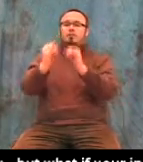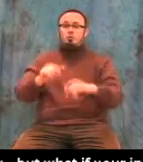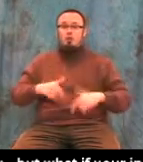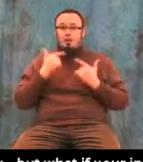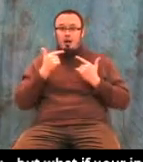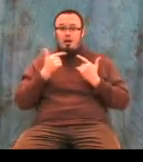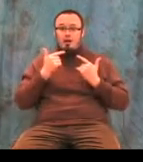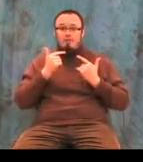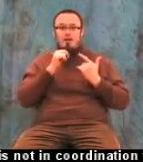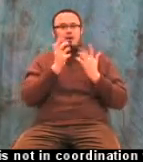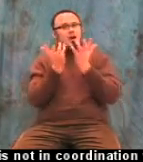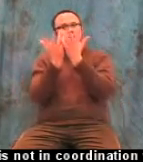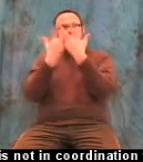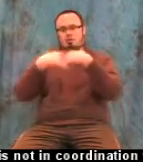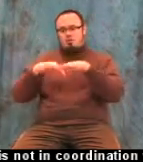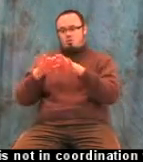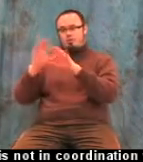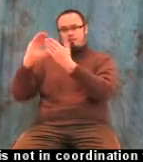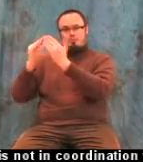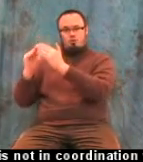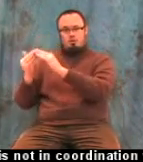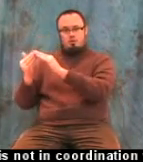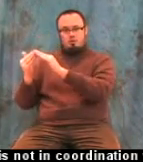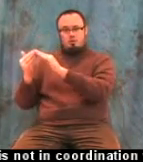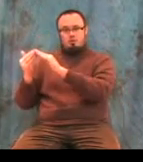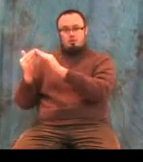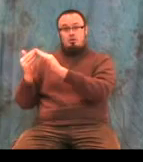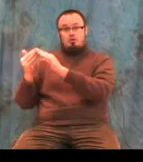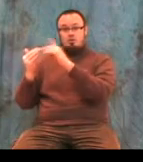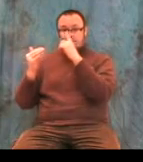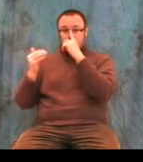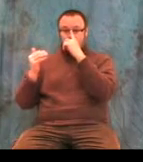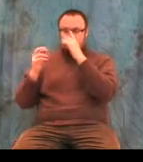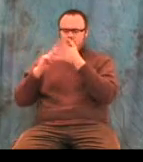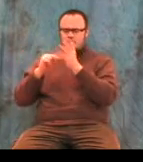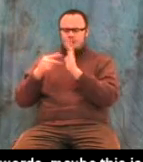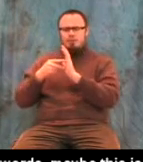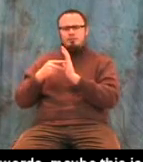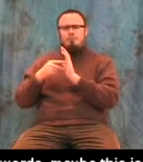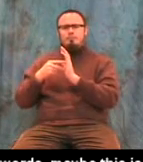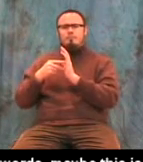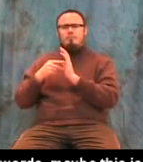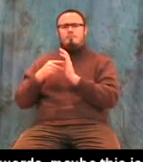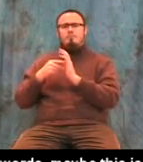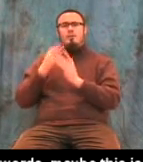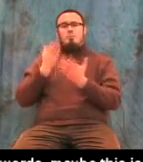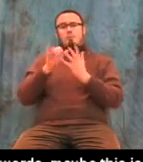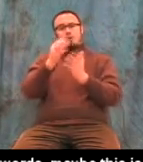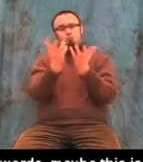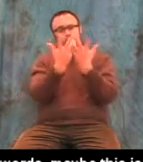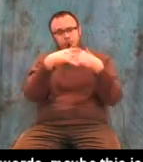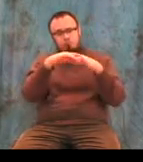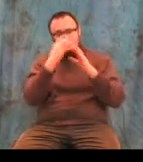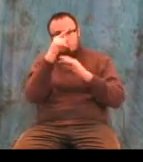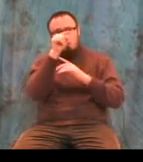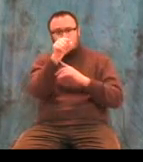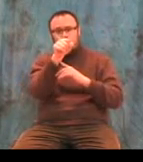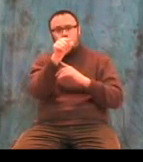life is not in coordination with the community? In other words, maybe this is working for you as an